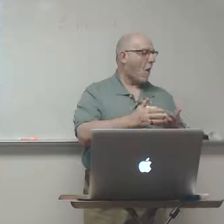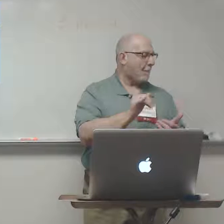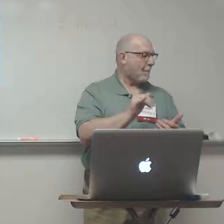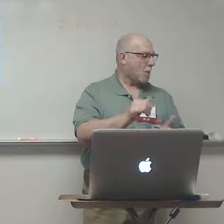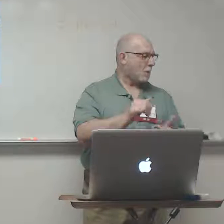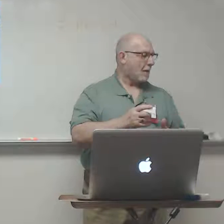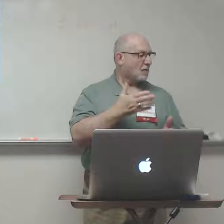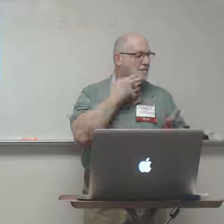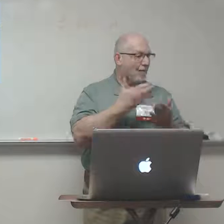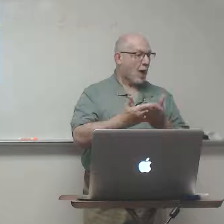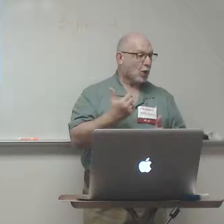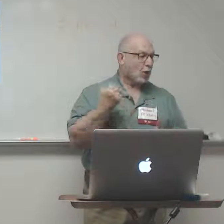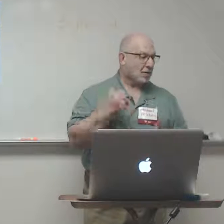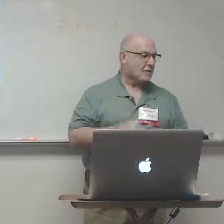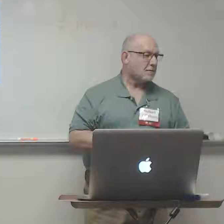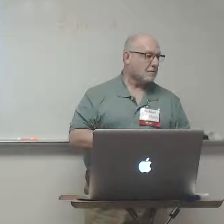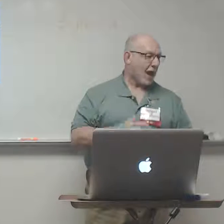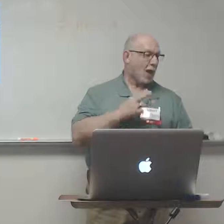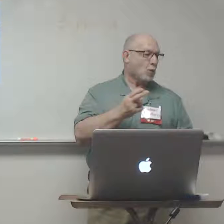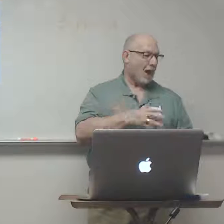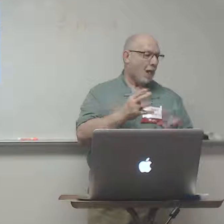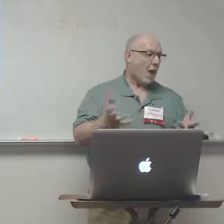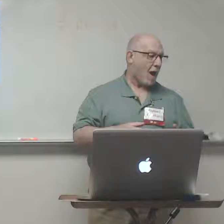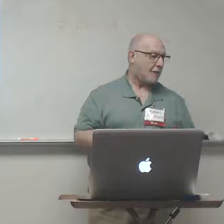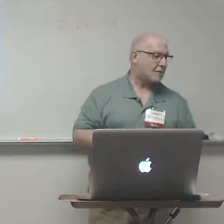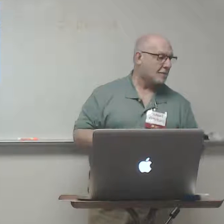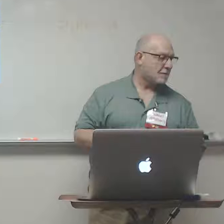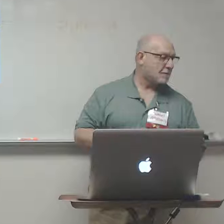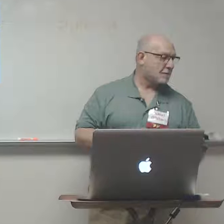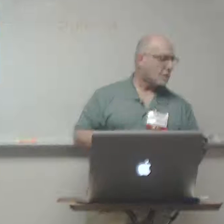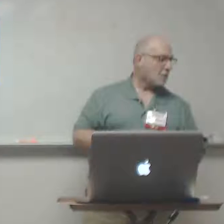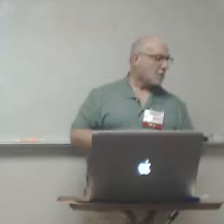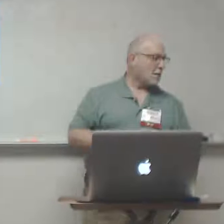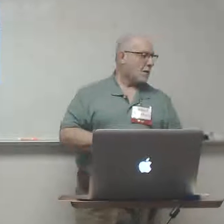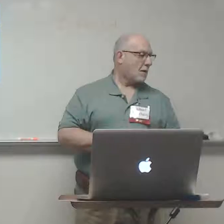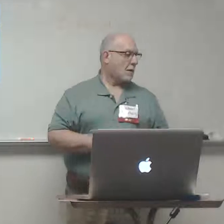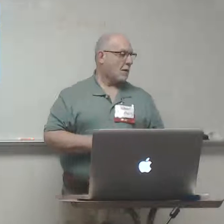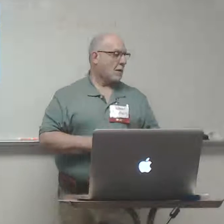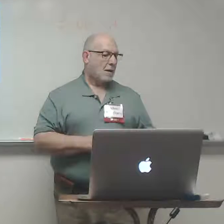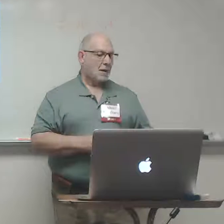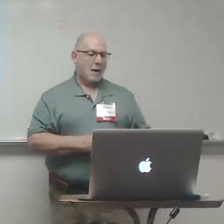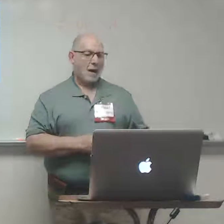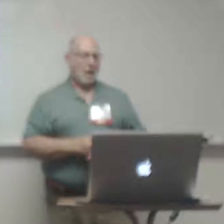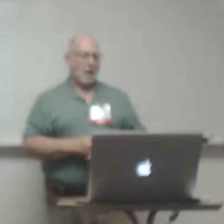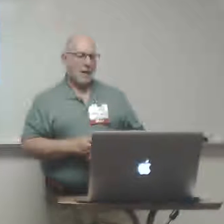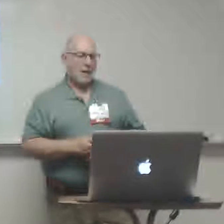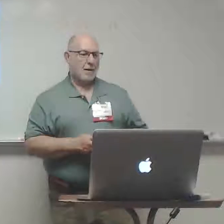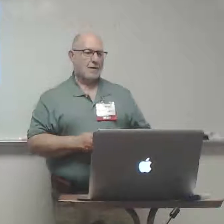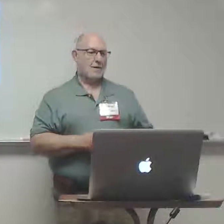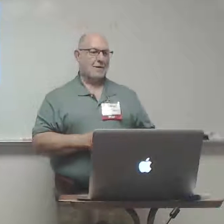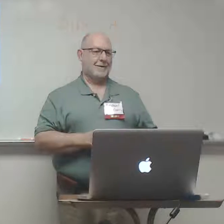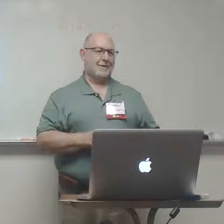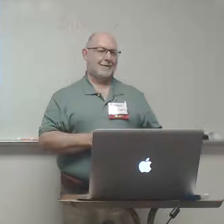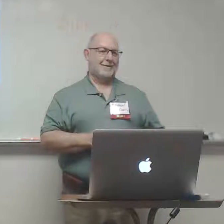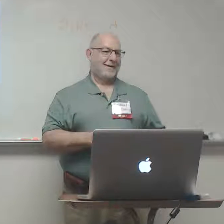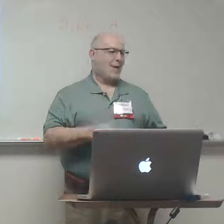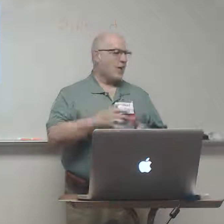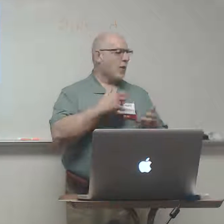language. You know, simple language for the everyday person. It's a very good translation. I like it. You can